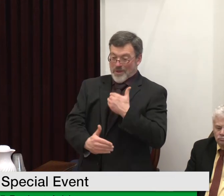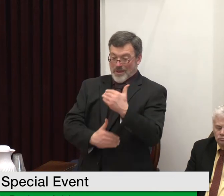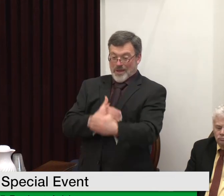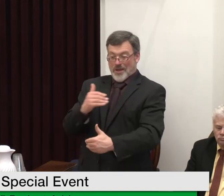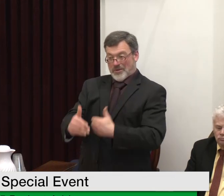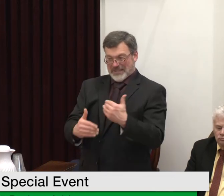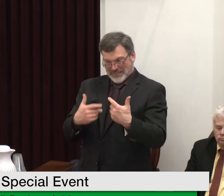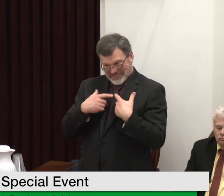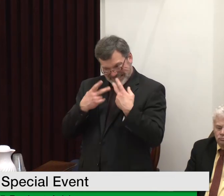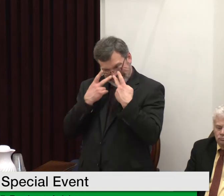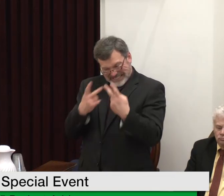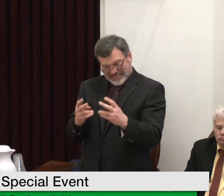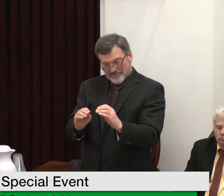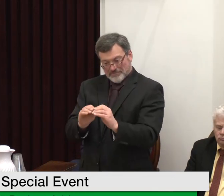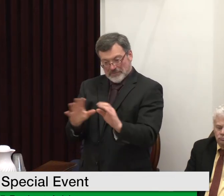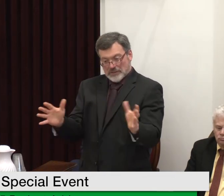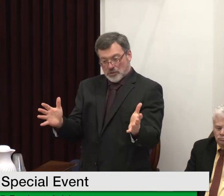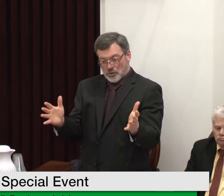BYO